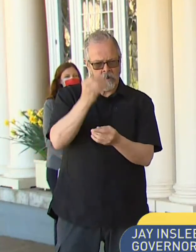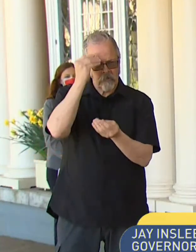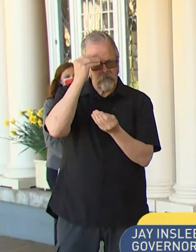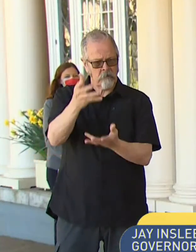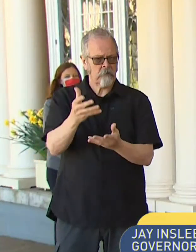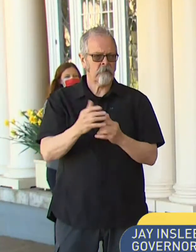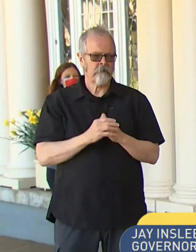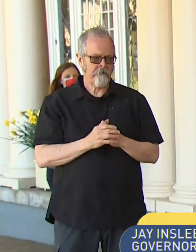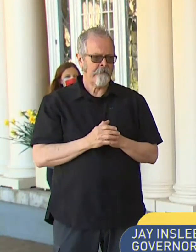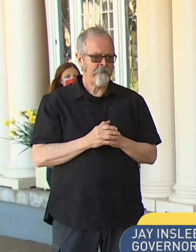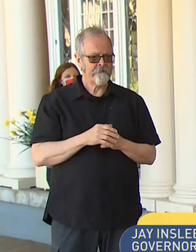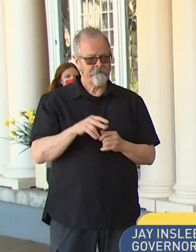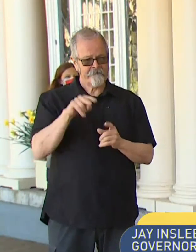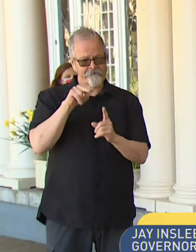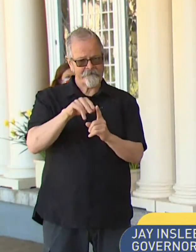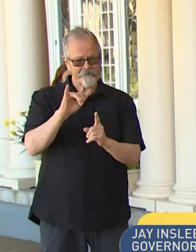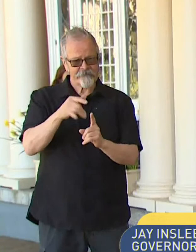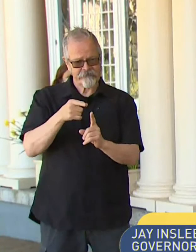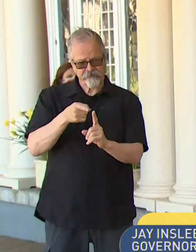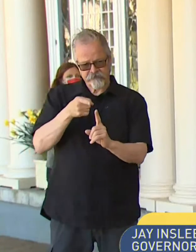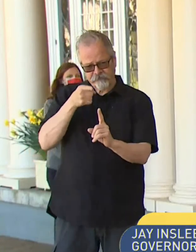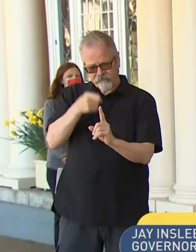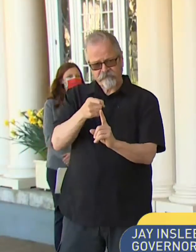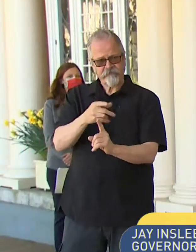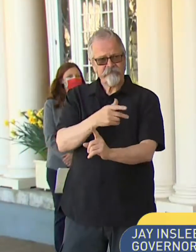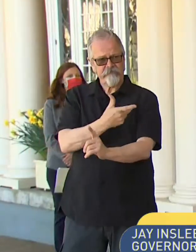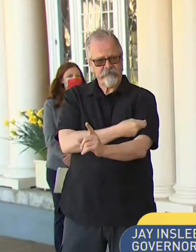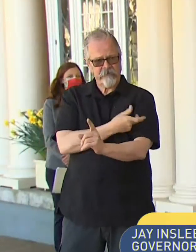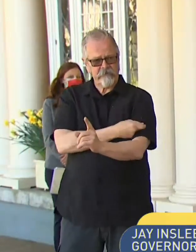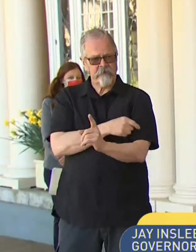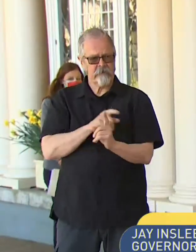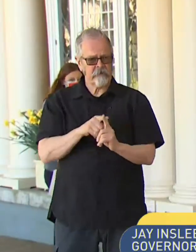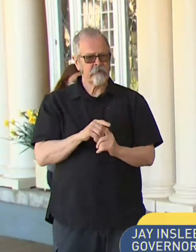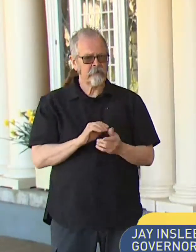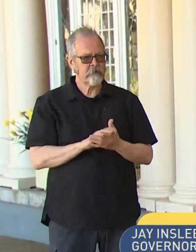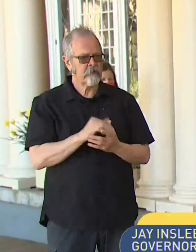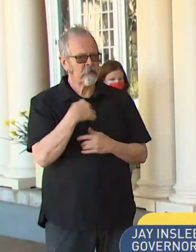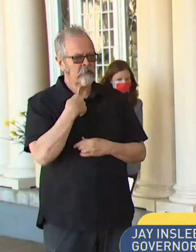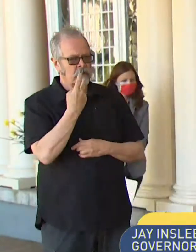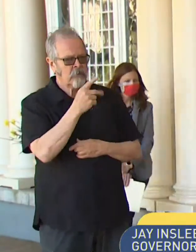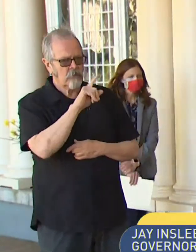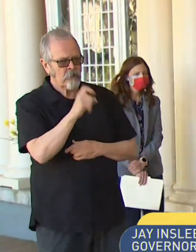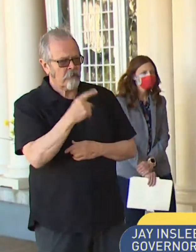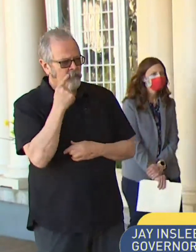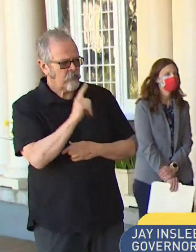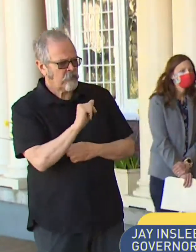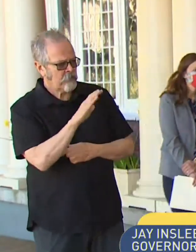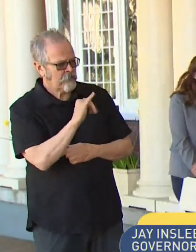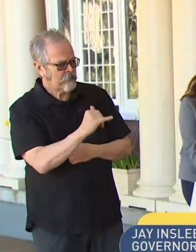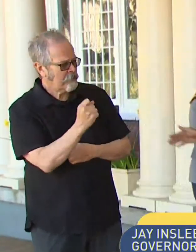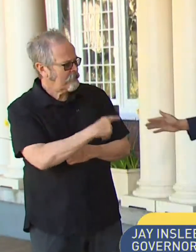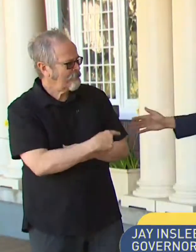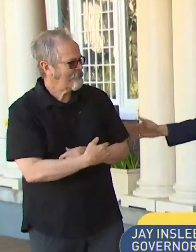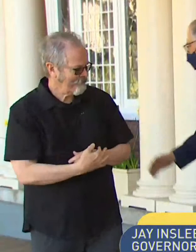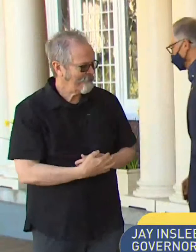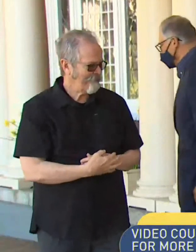particular vaccine. Governor, I have two questions for Lacey. Yeah. She can't hear.